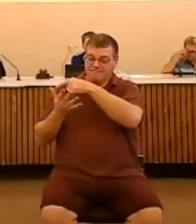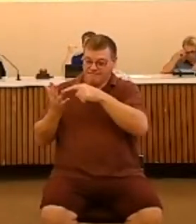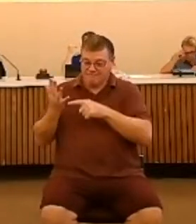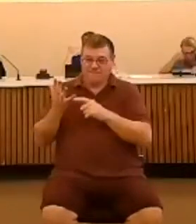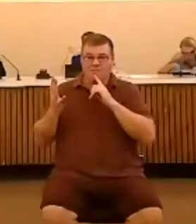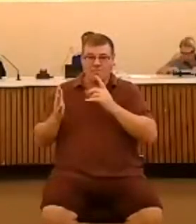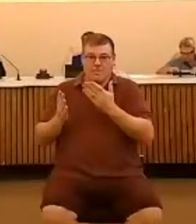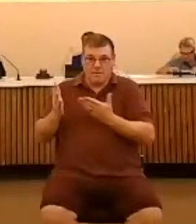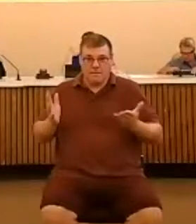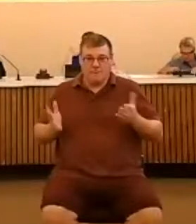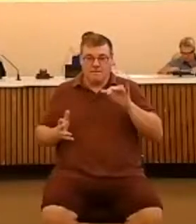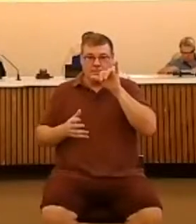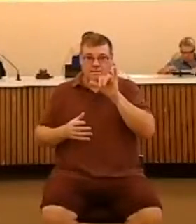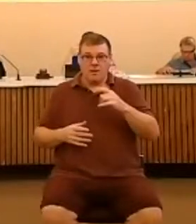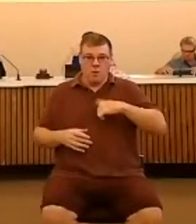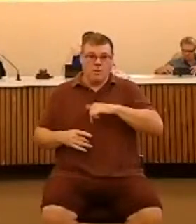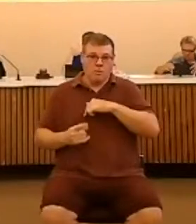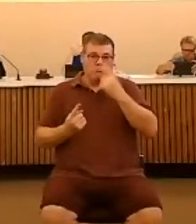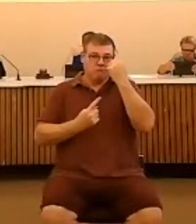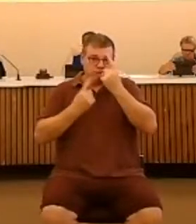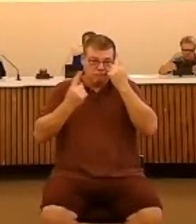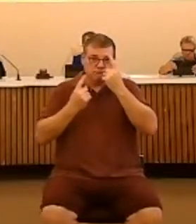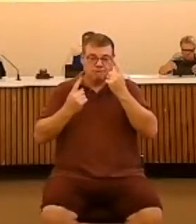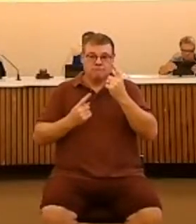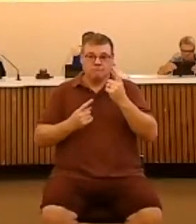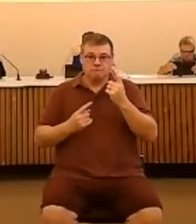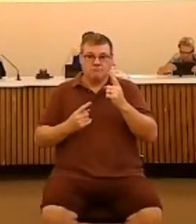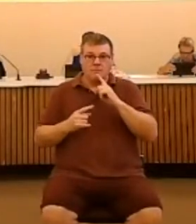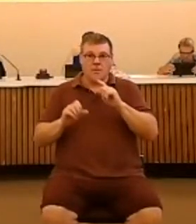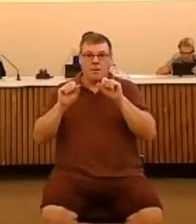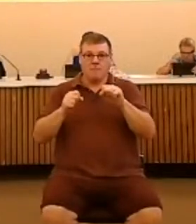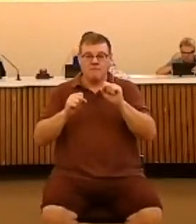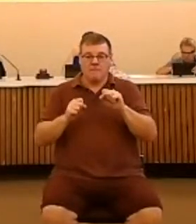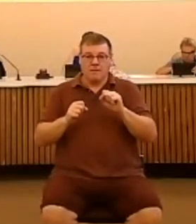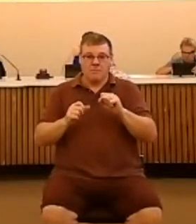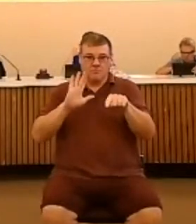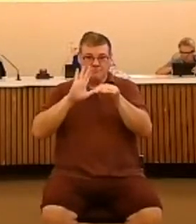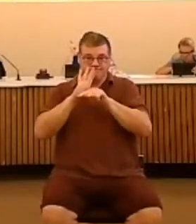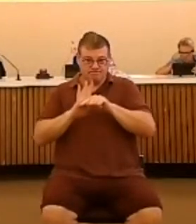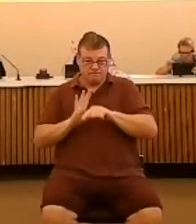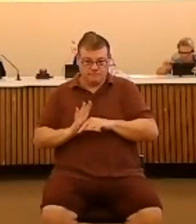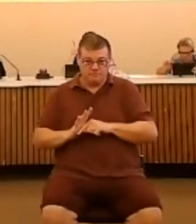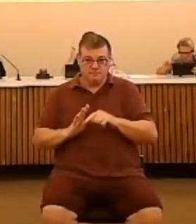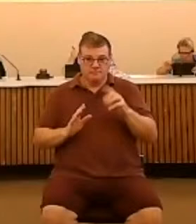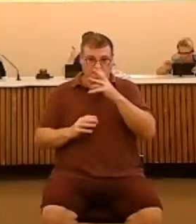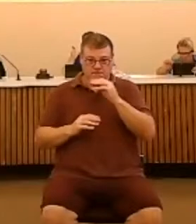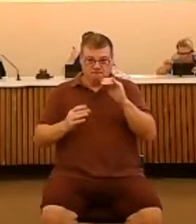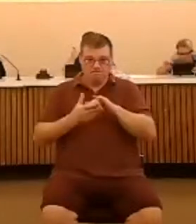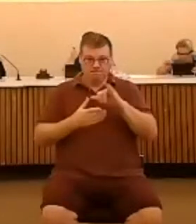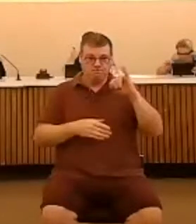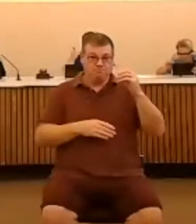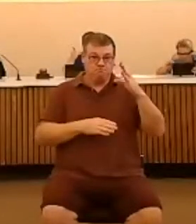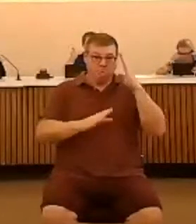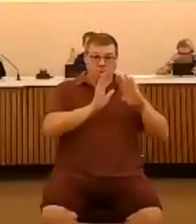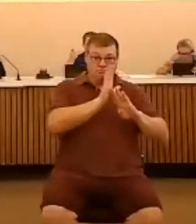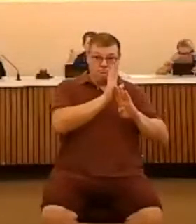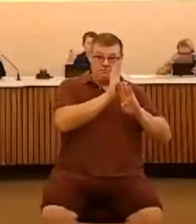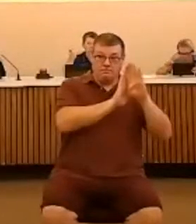things that we think are potential adverse impacts. It's then the job of the